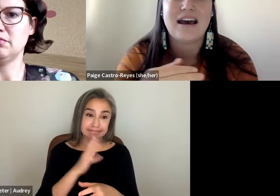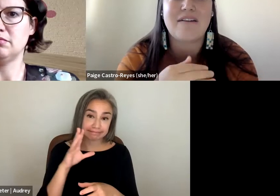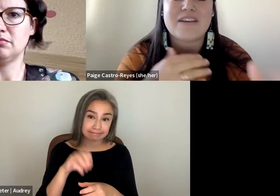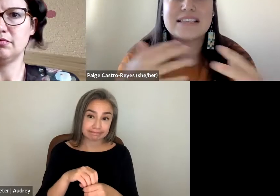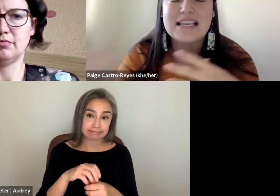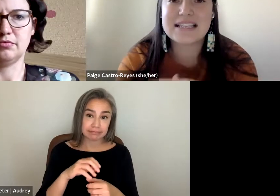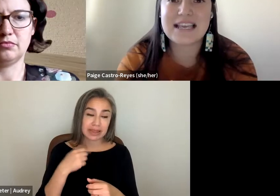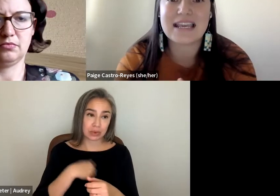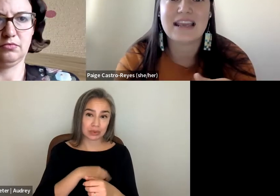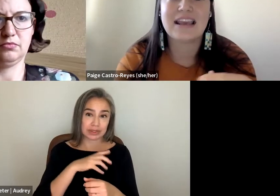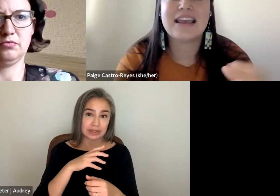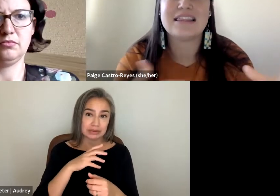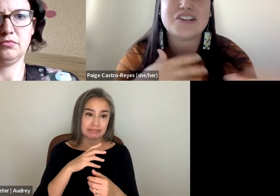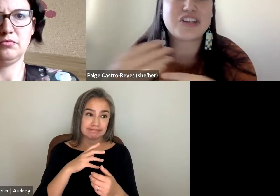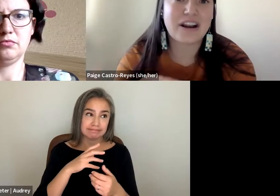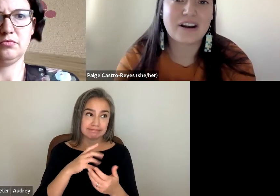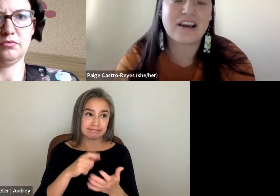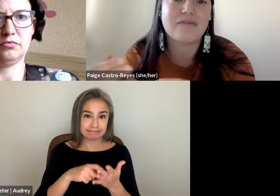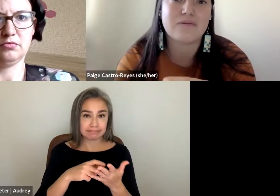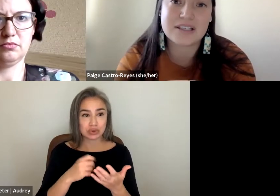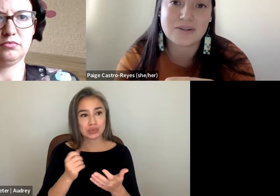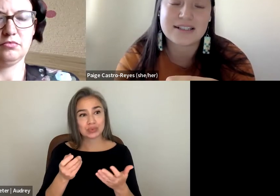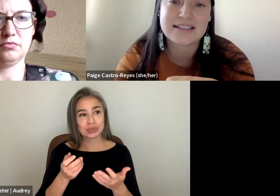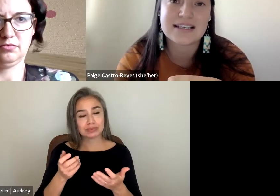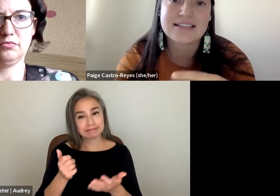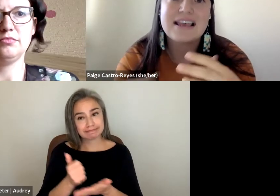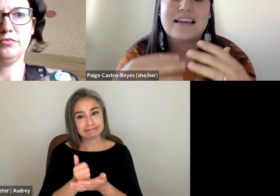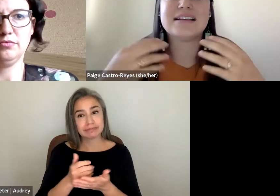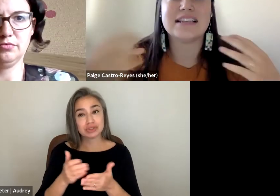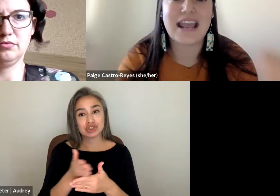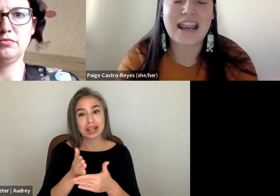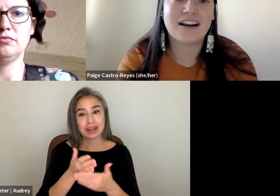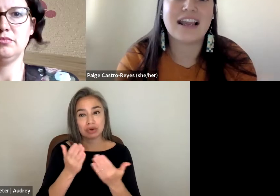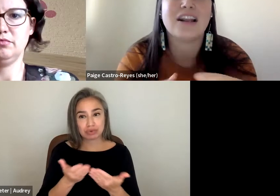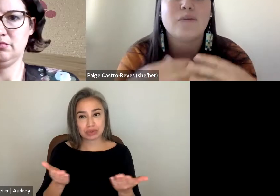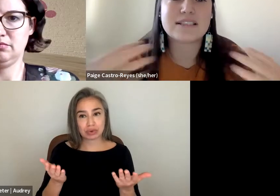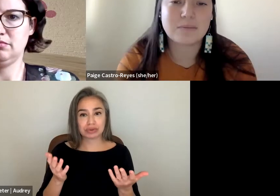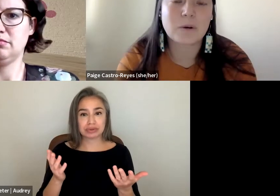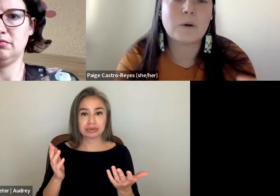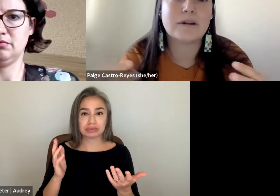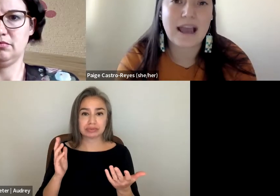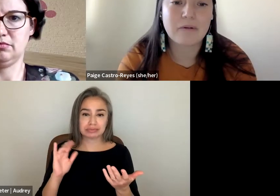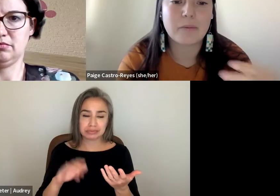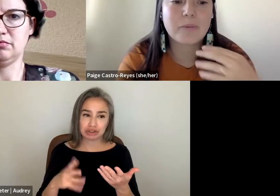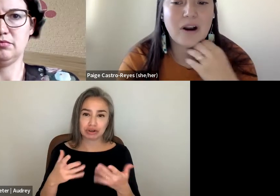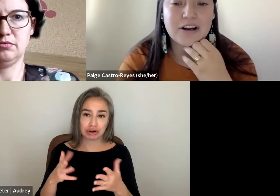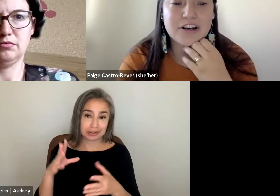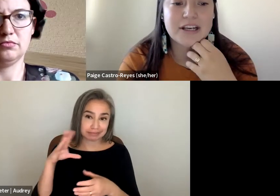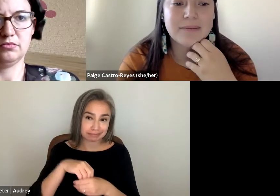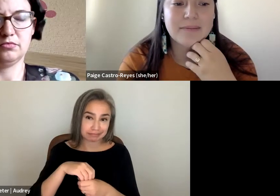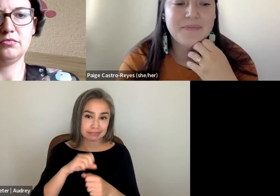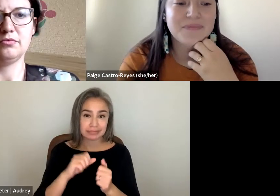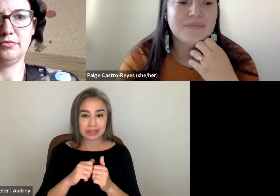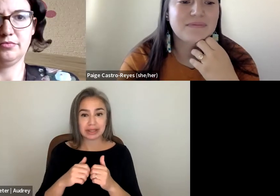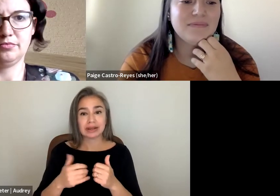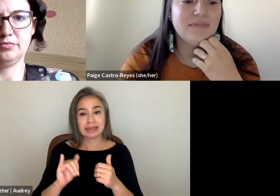in facilitating the sharing of resources that is inherent in a reciprocal and equitable